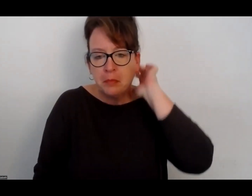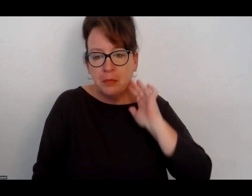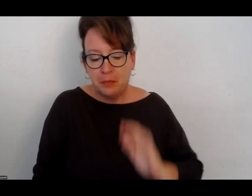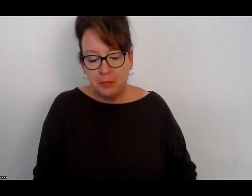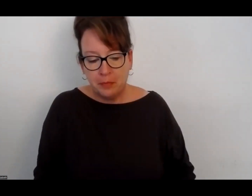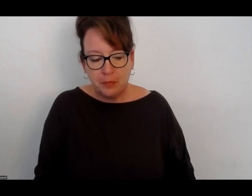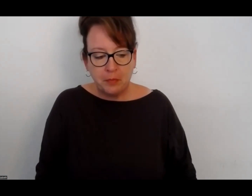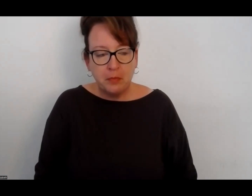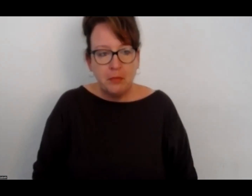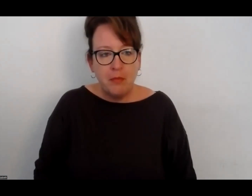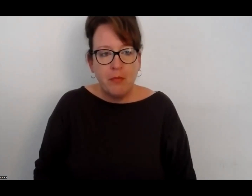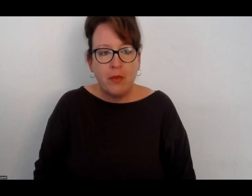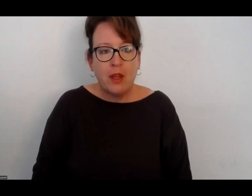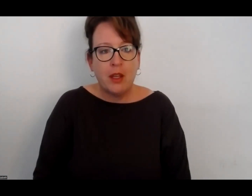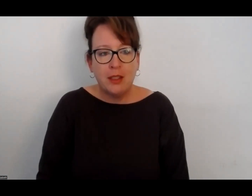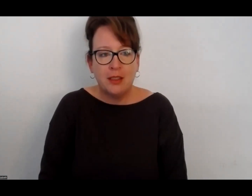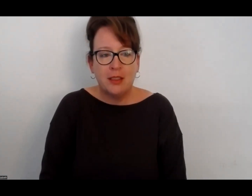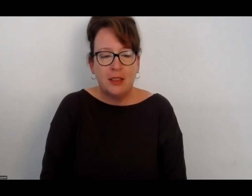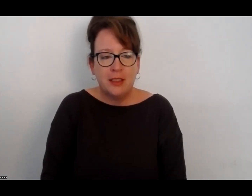input.